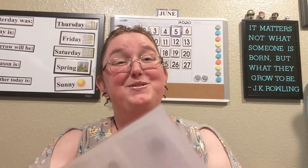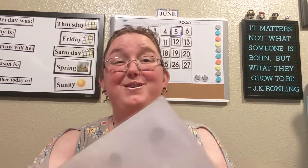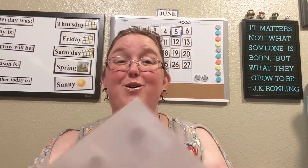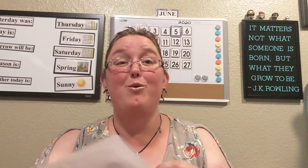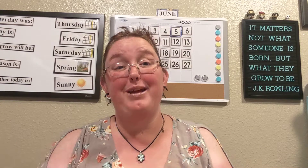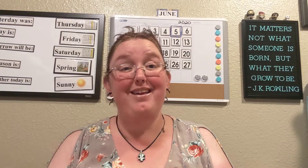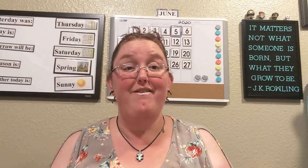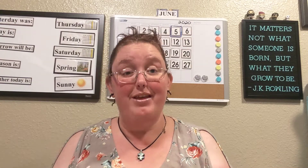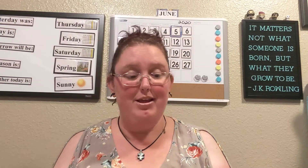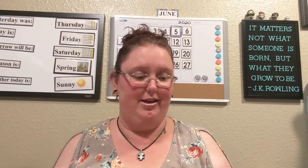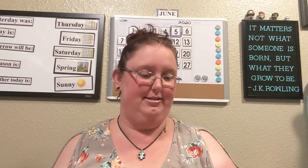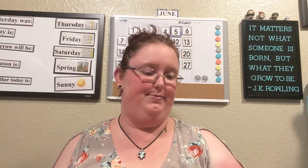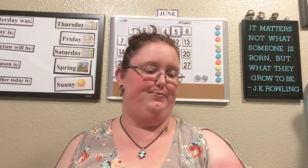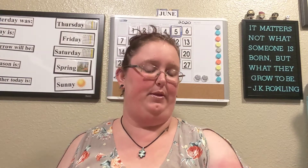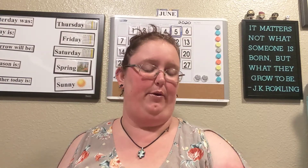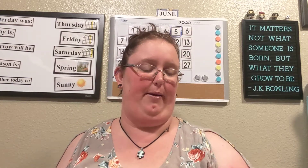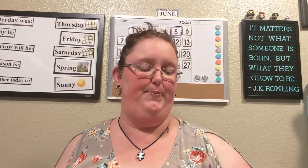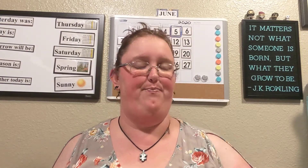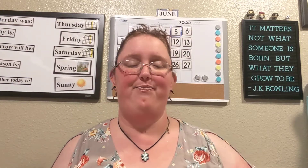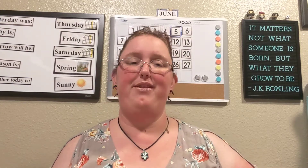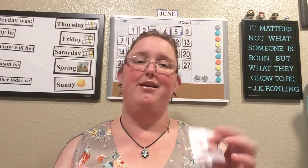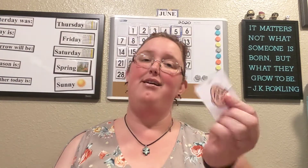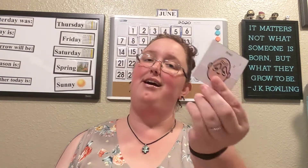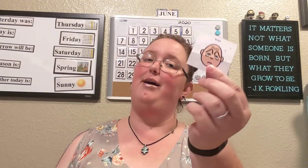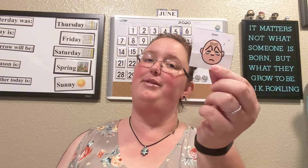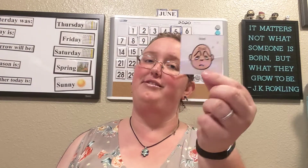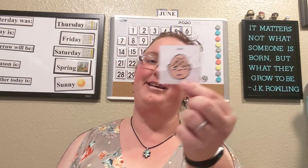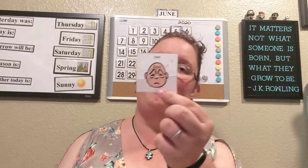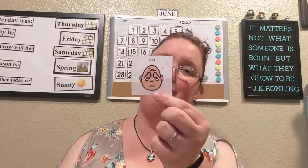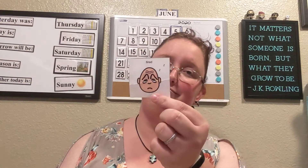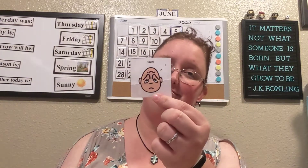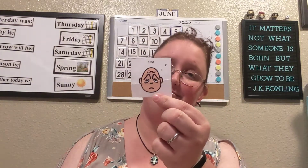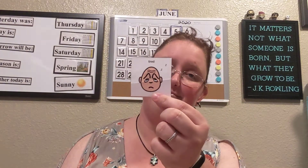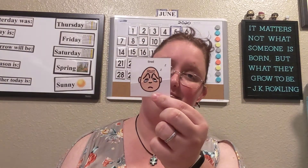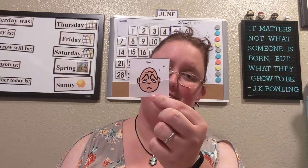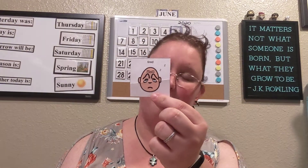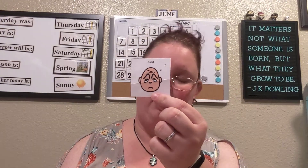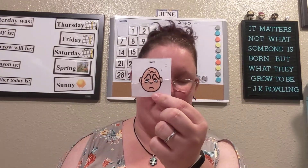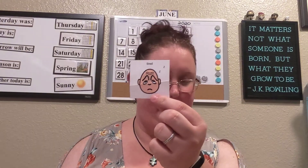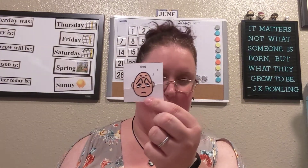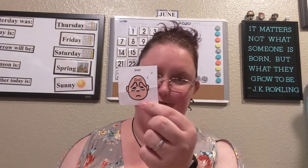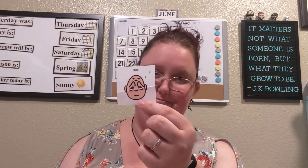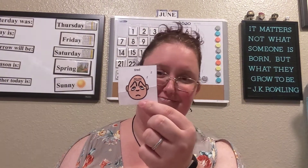So many feelings. Okay. I'm a little tired. I'm always tired.